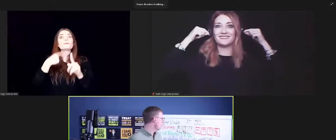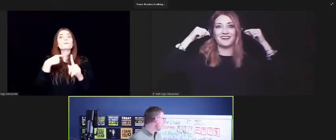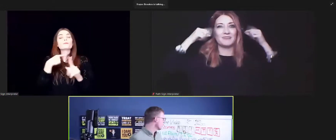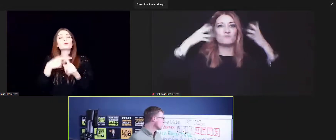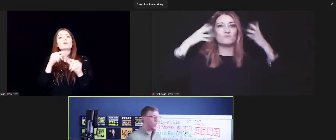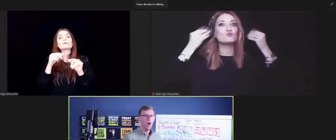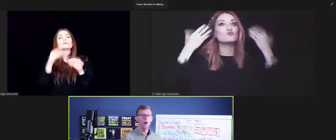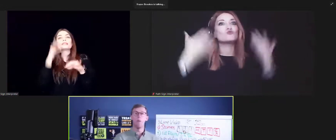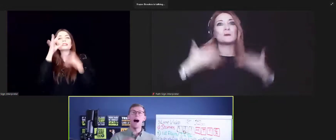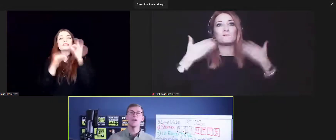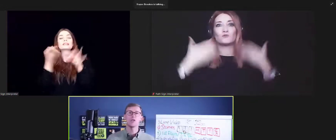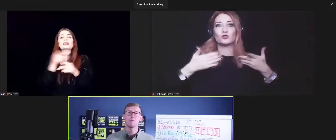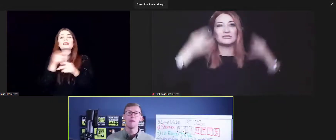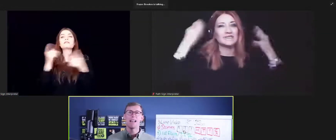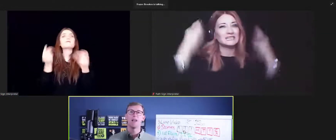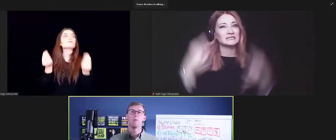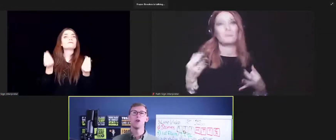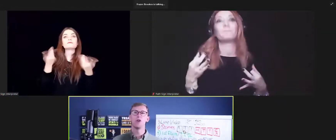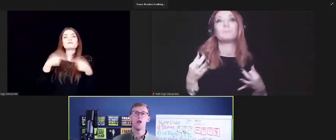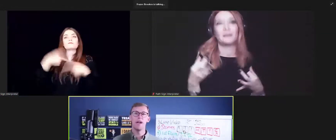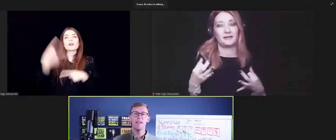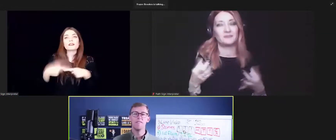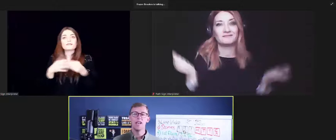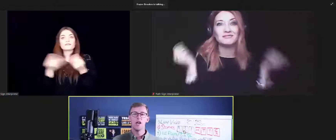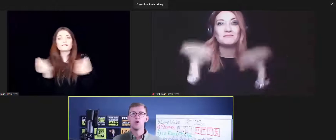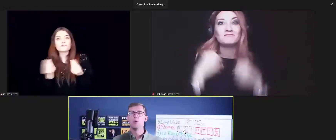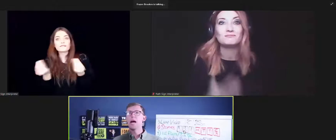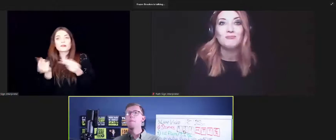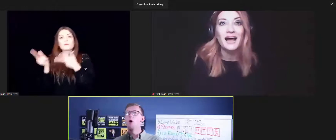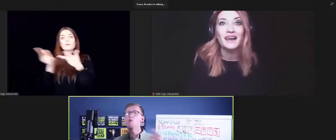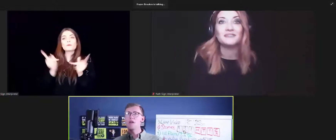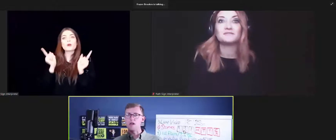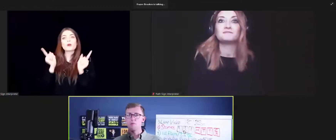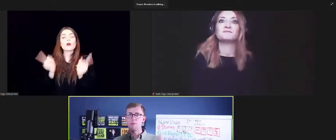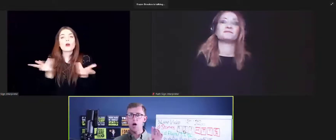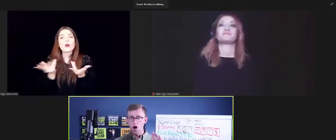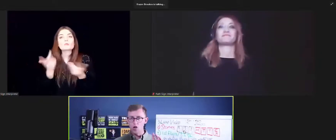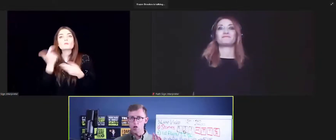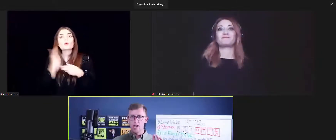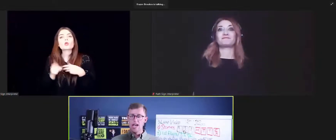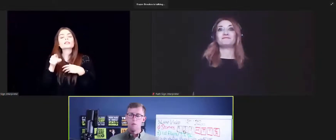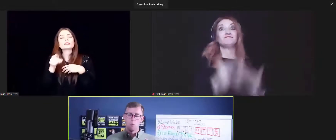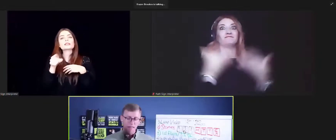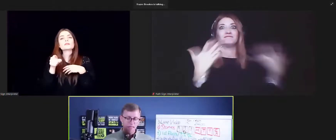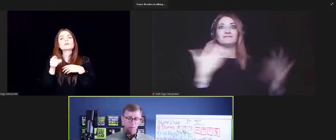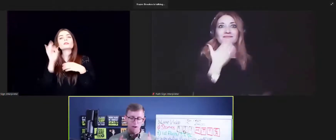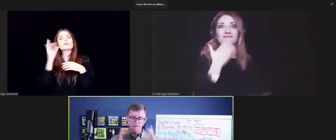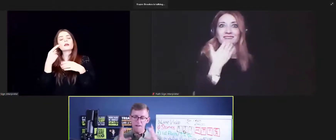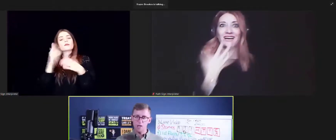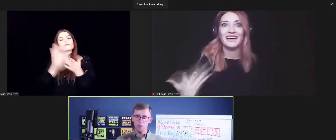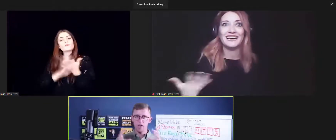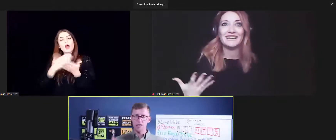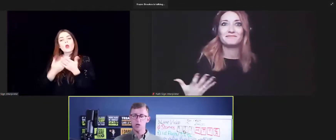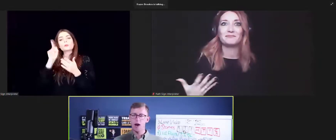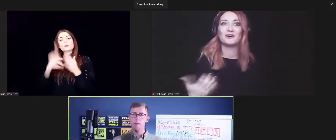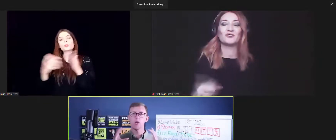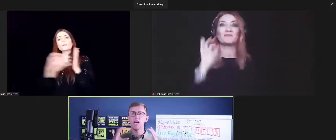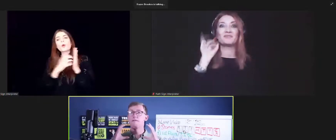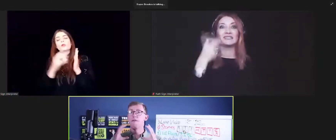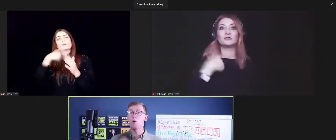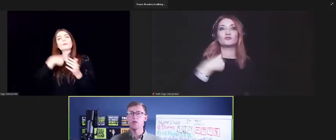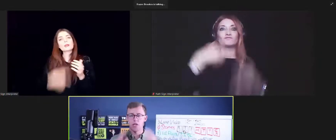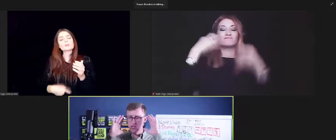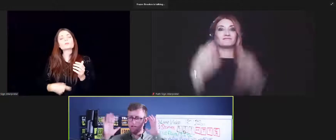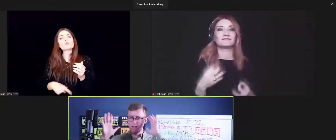personal posts of why you're smiling and what you're doing, you will get more reach because when Facebook and Instagram see